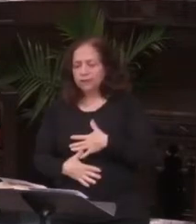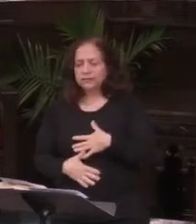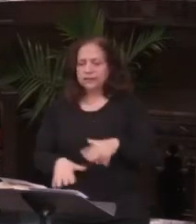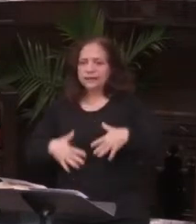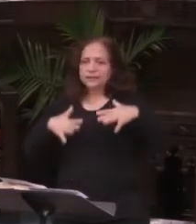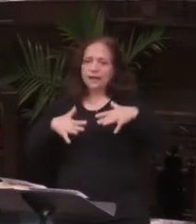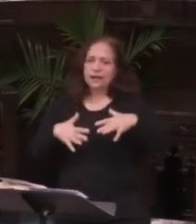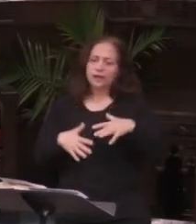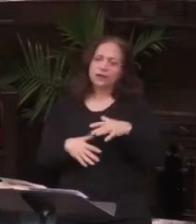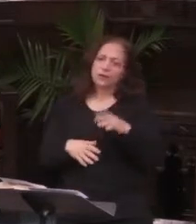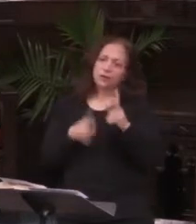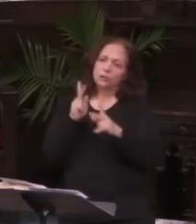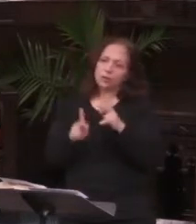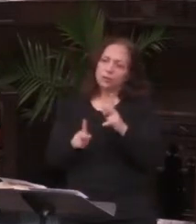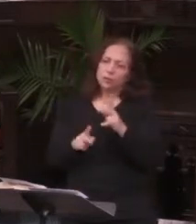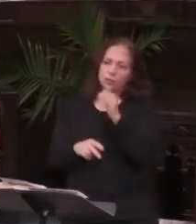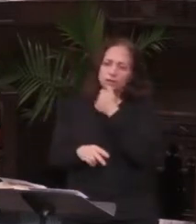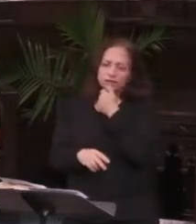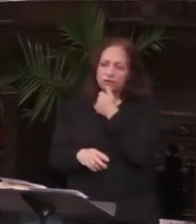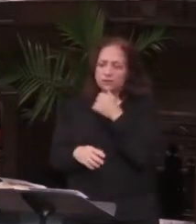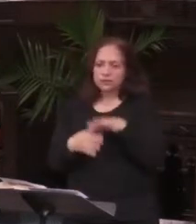emotionally, spiritually, and economically.